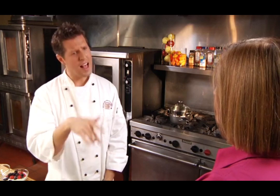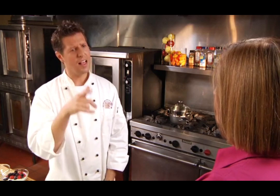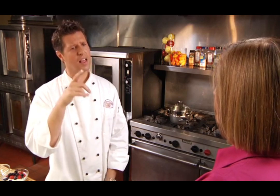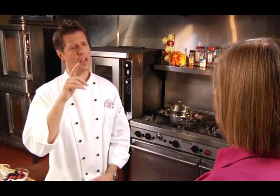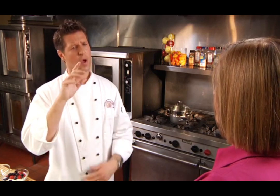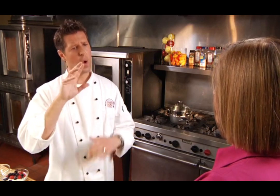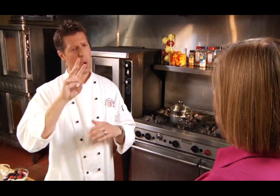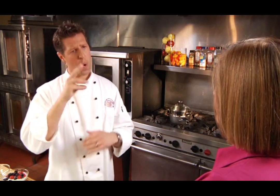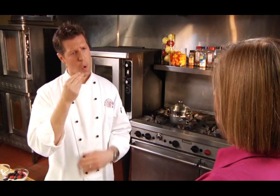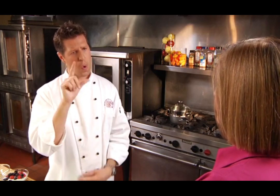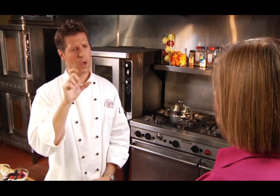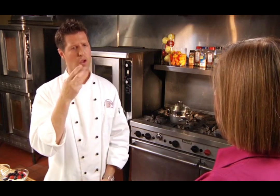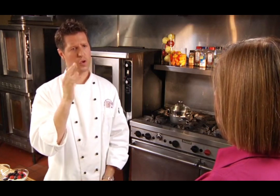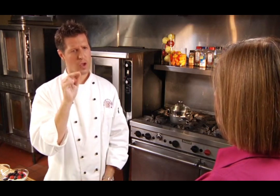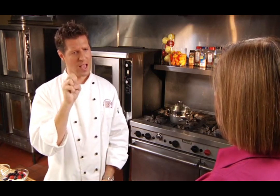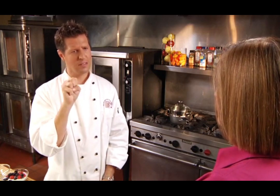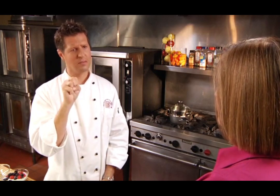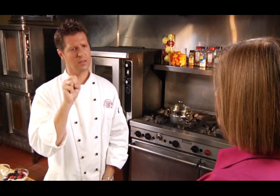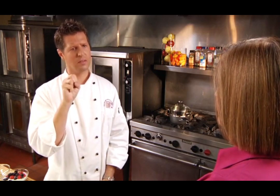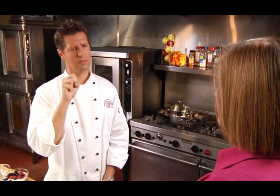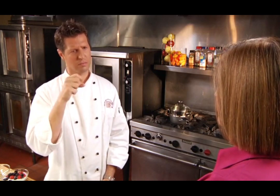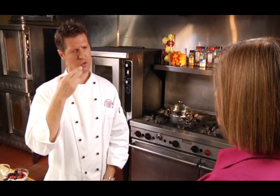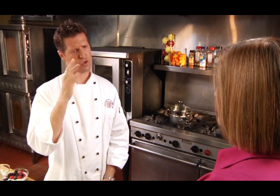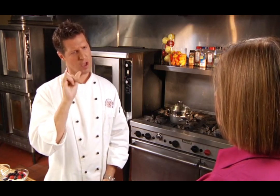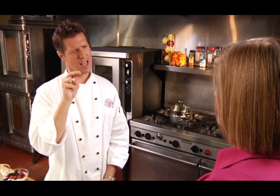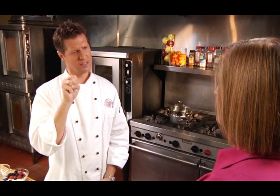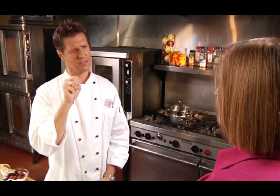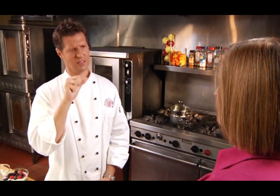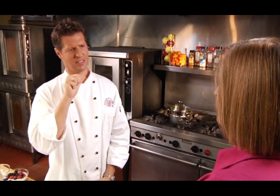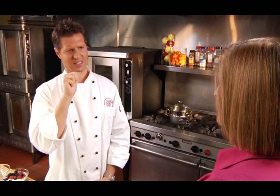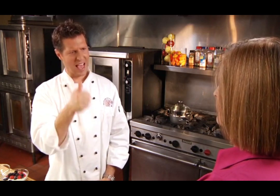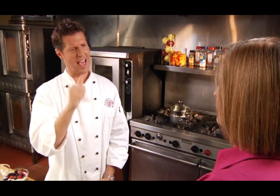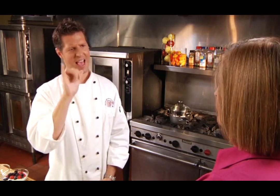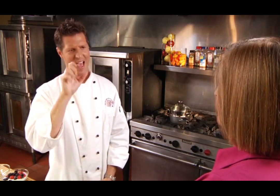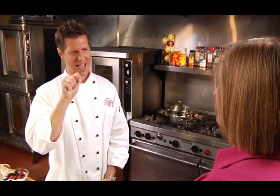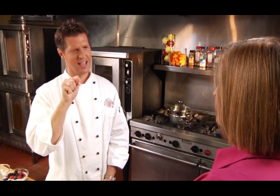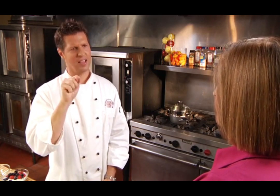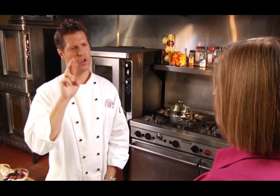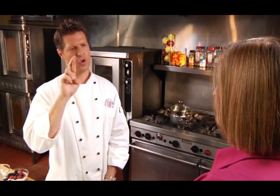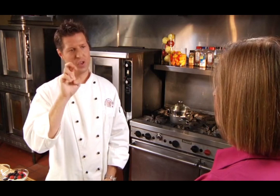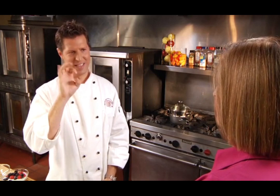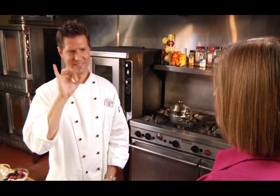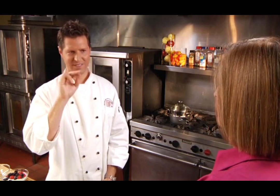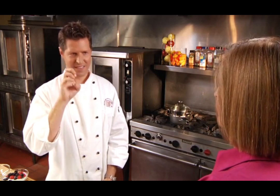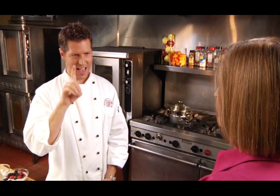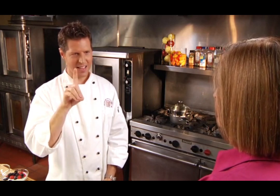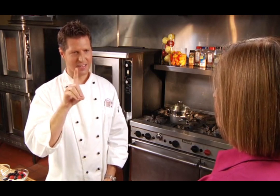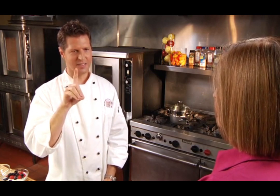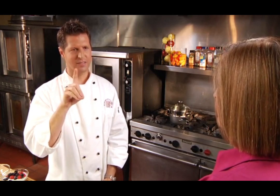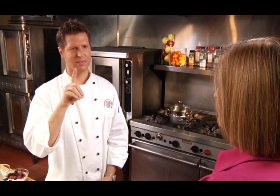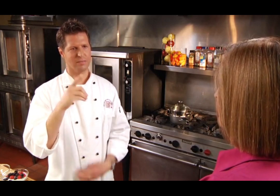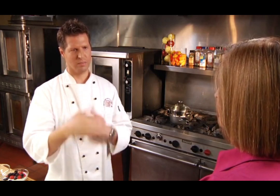Whole grains are grains that have not been refined and thus contain more fiber, which is much better for us.